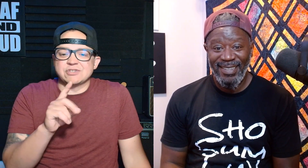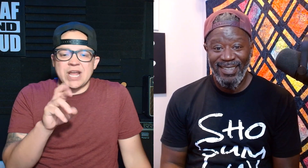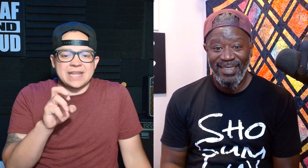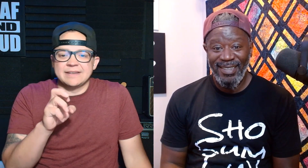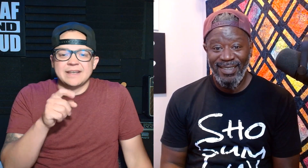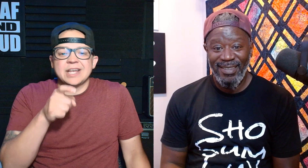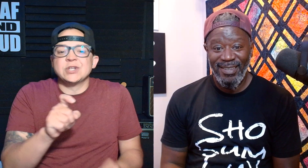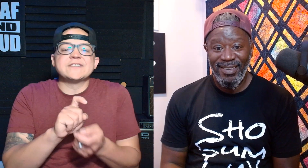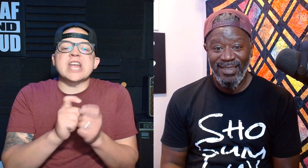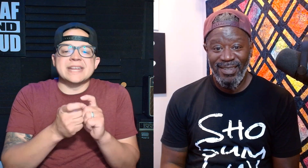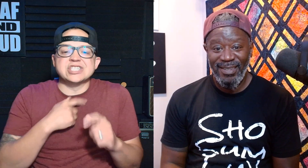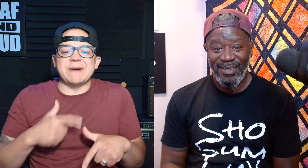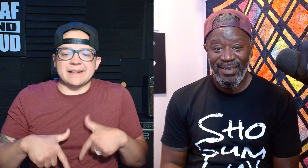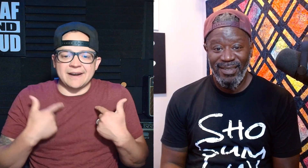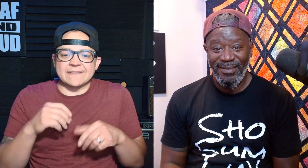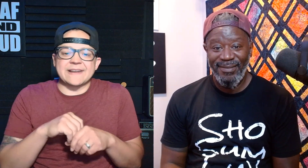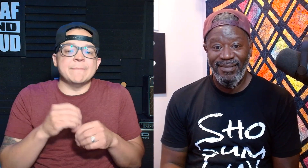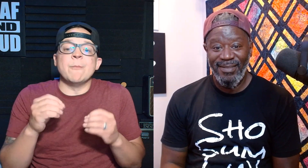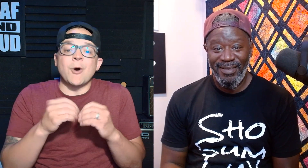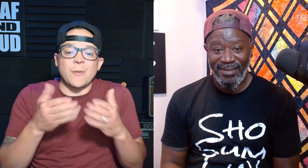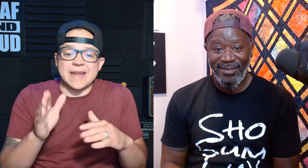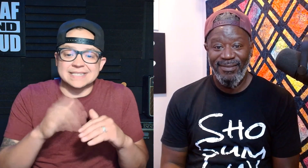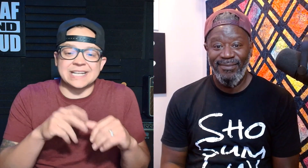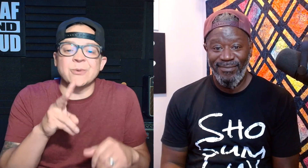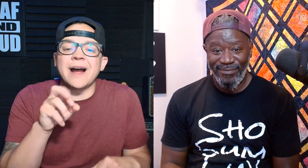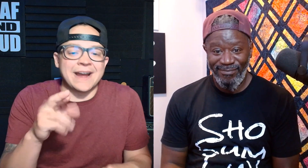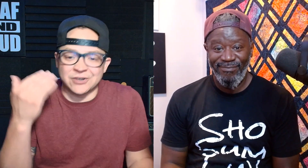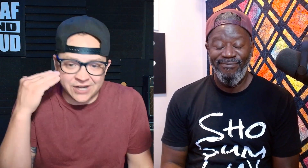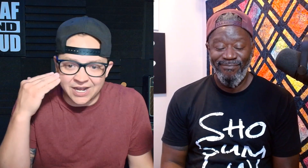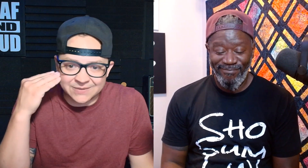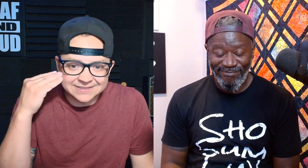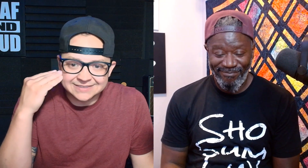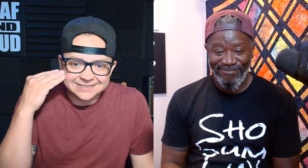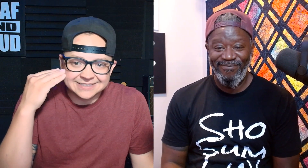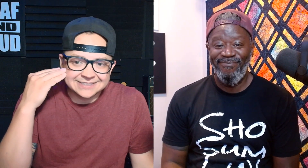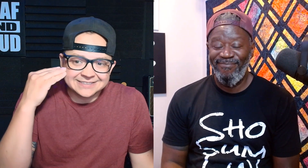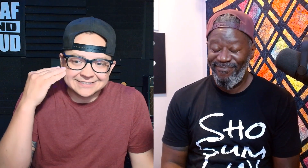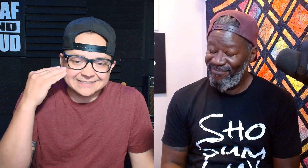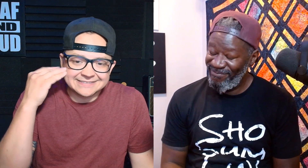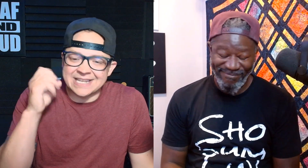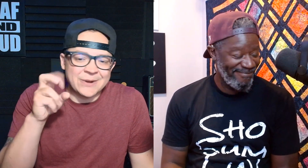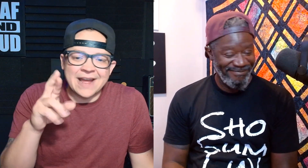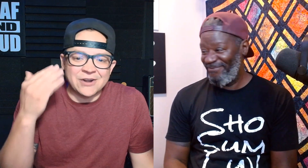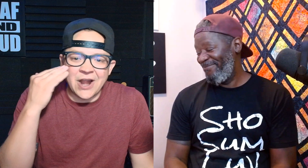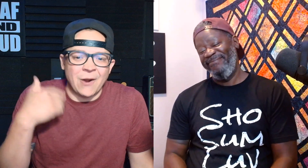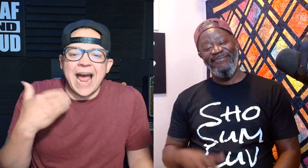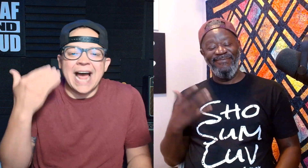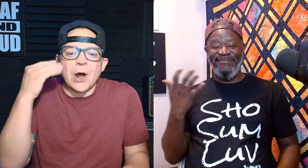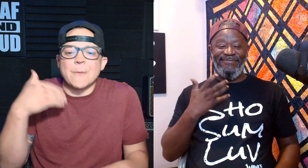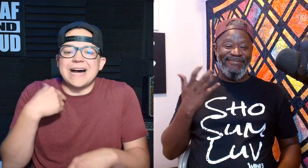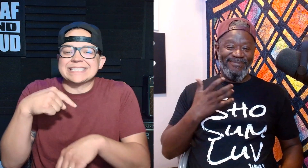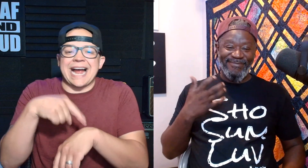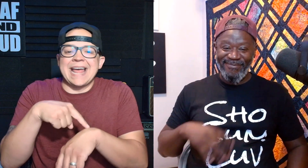like, Jay, you've changed my life in more ways than you will ever know. Than you will ever know.